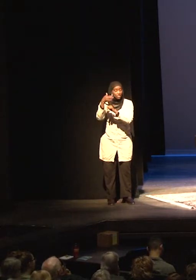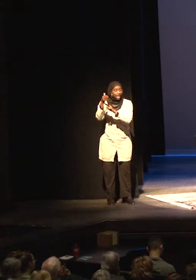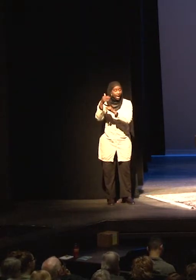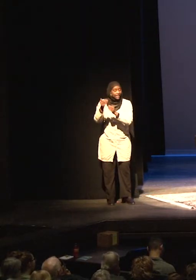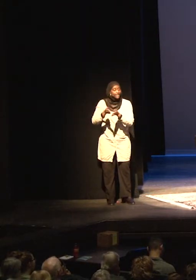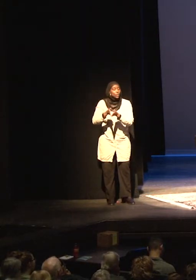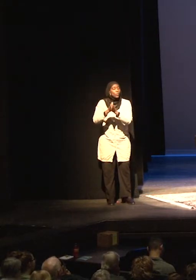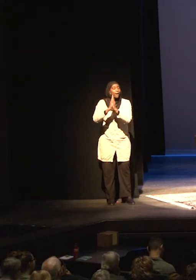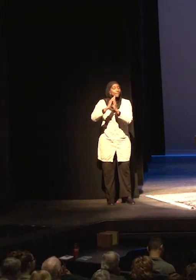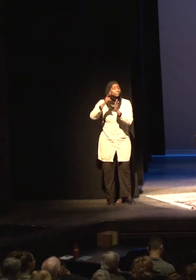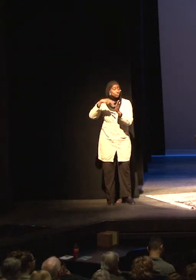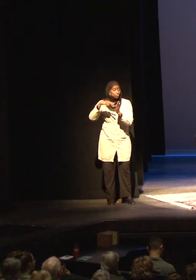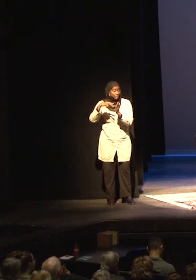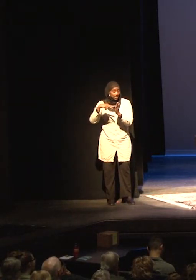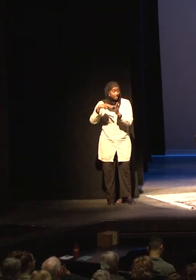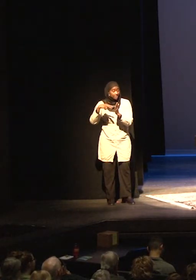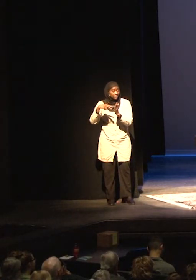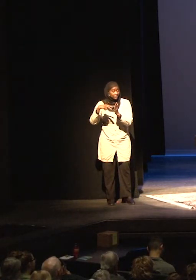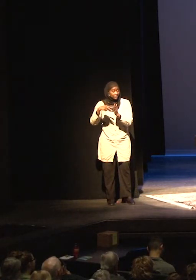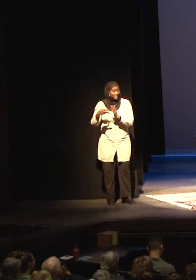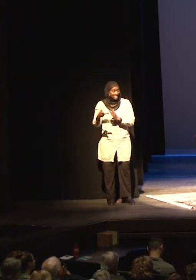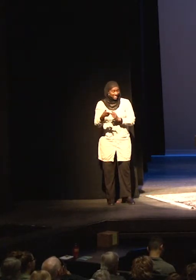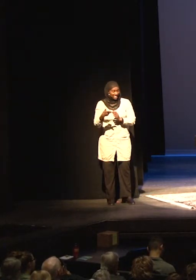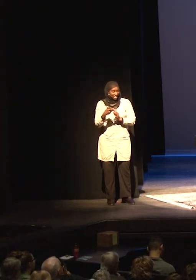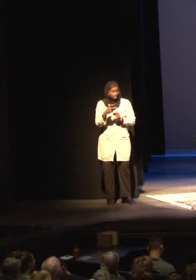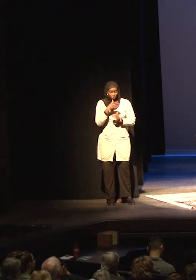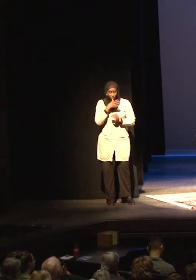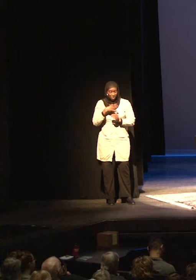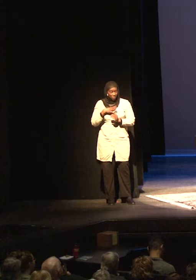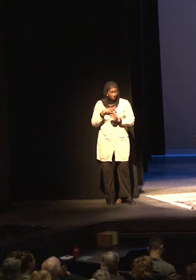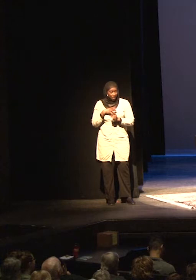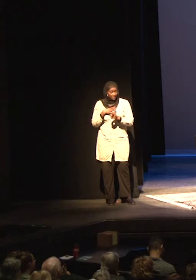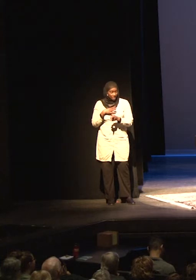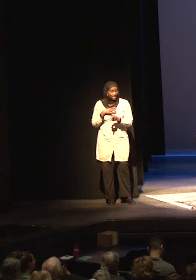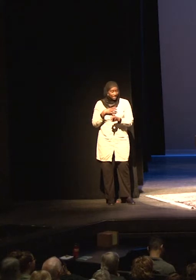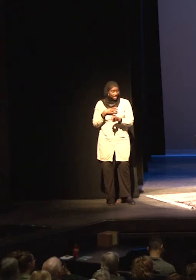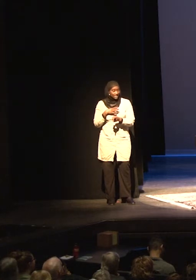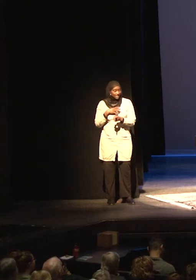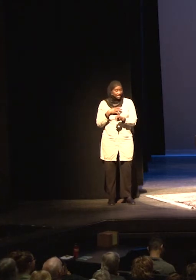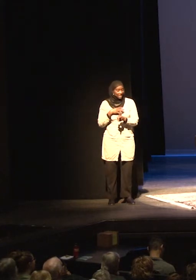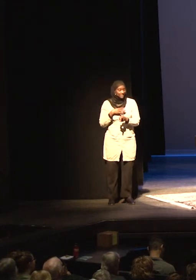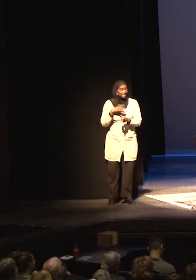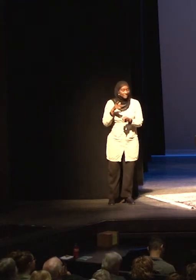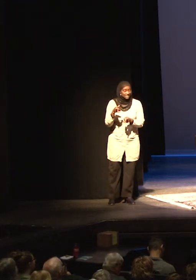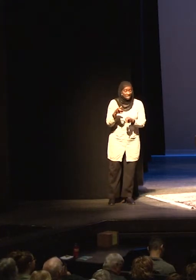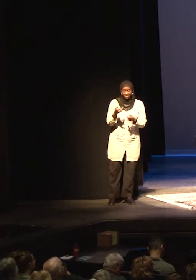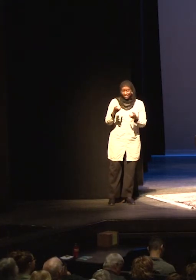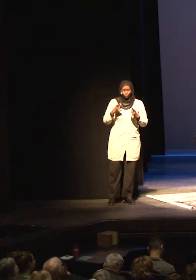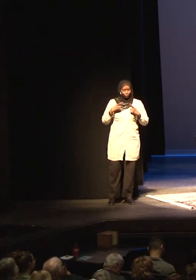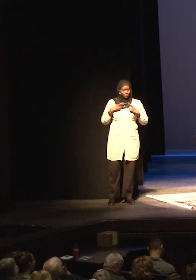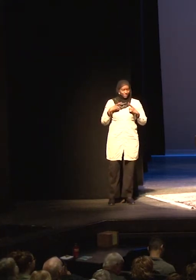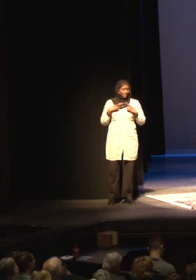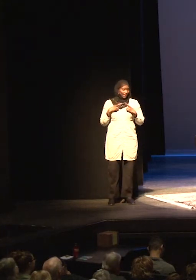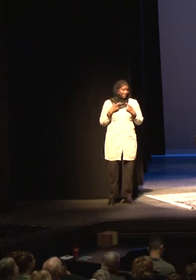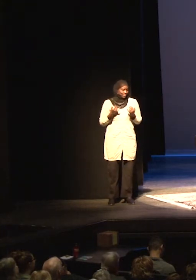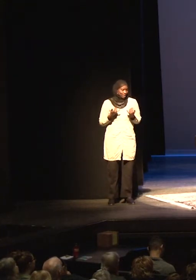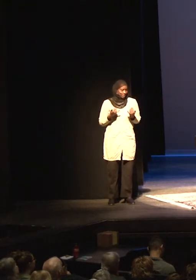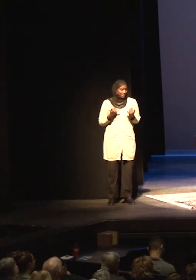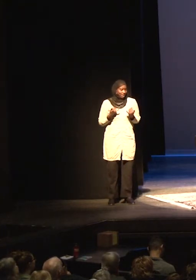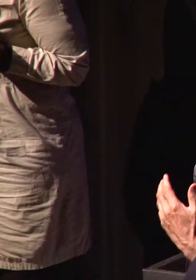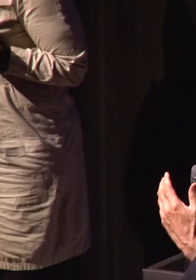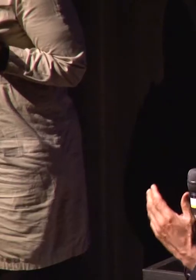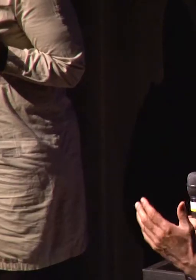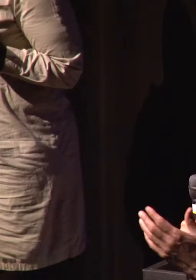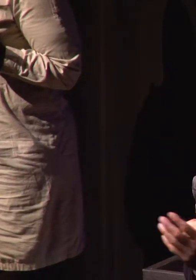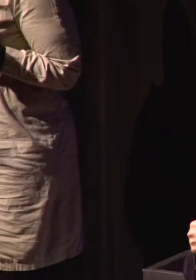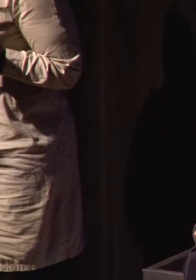what these humble citizens of this country, in the comfort of their retirement, are doing. I can go